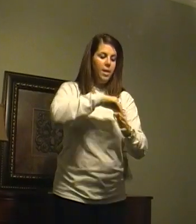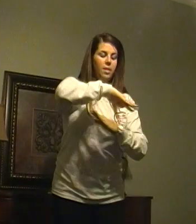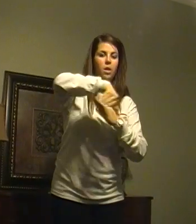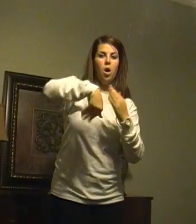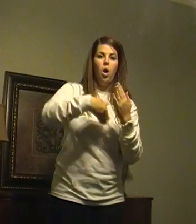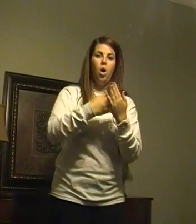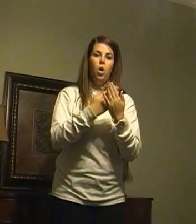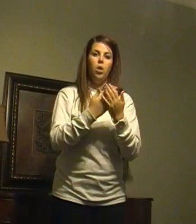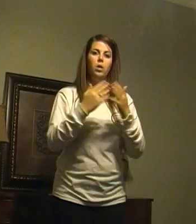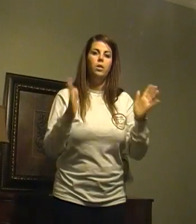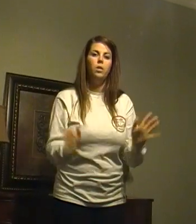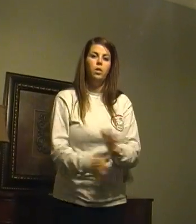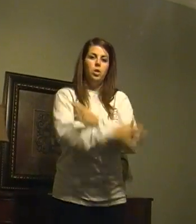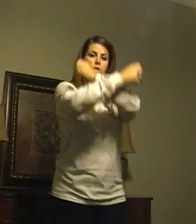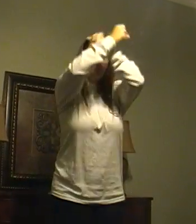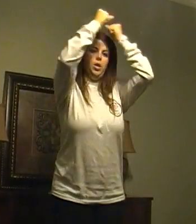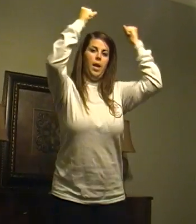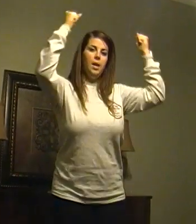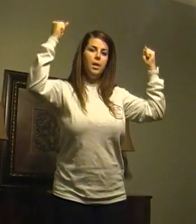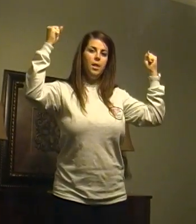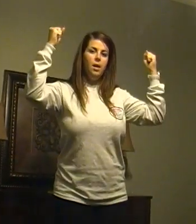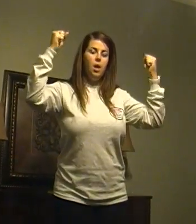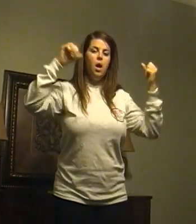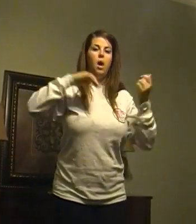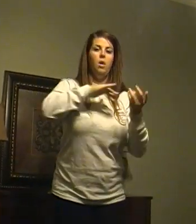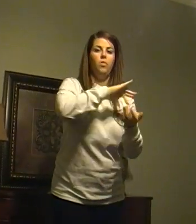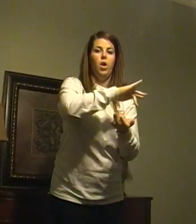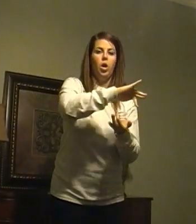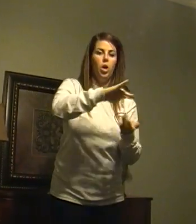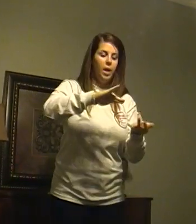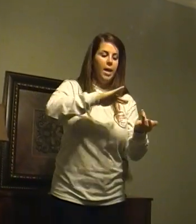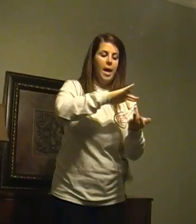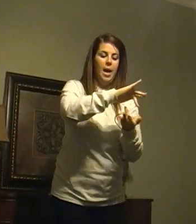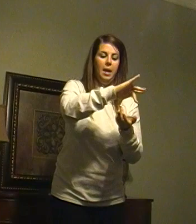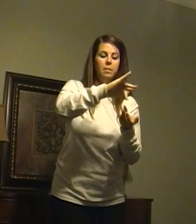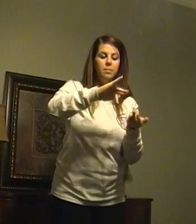with all the strength of a hurricane.